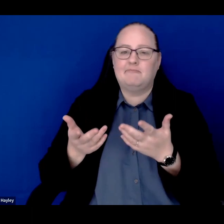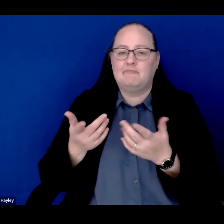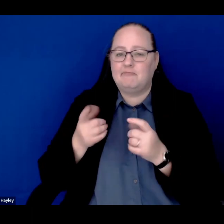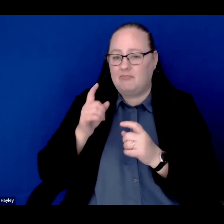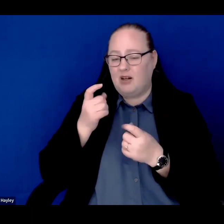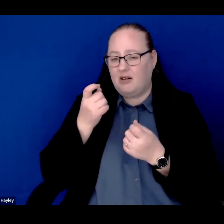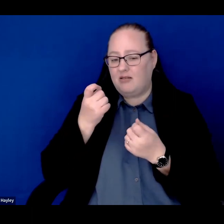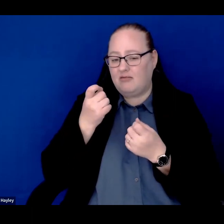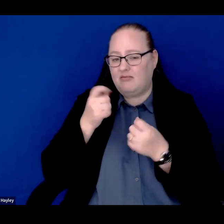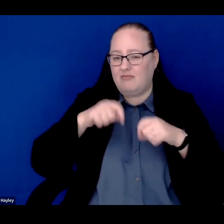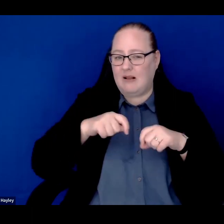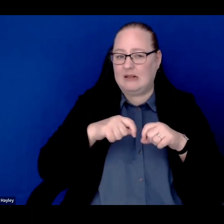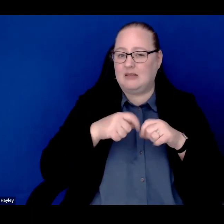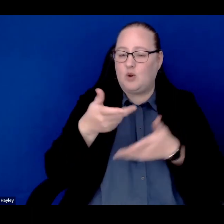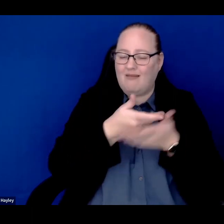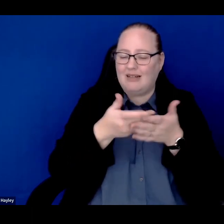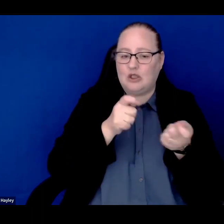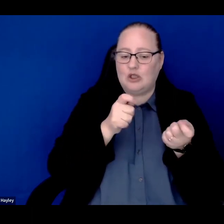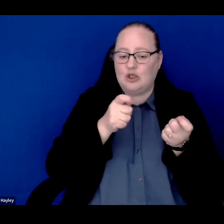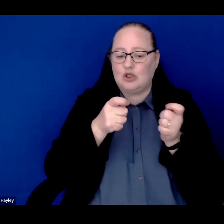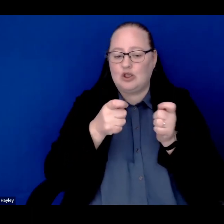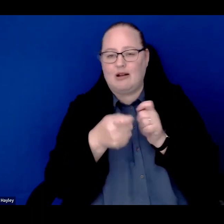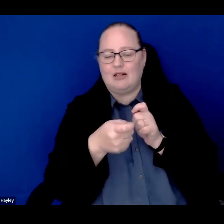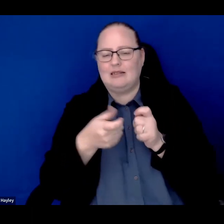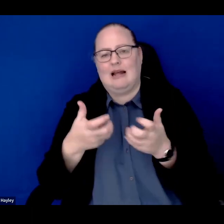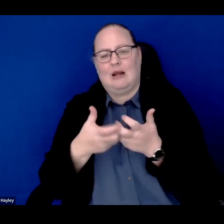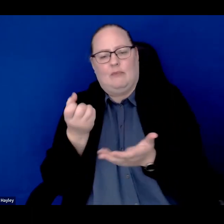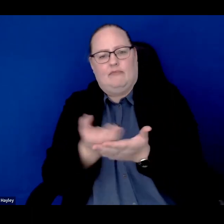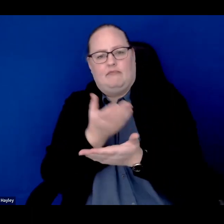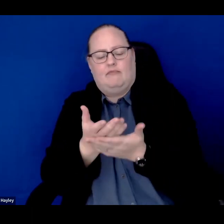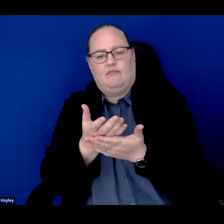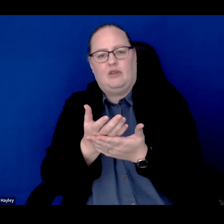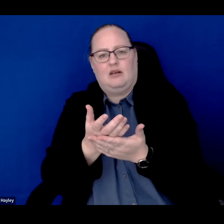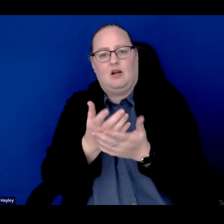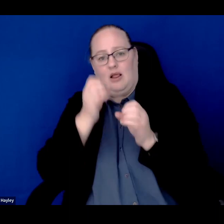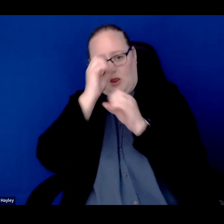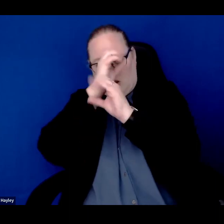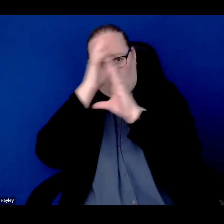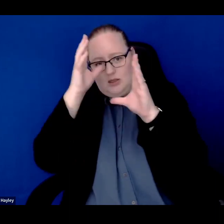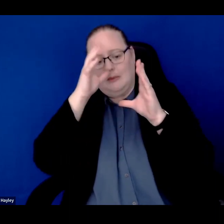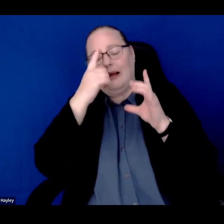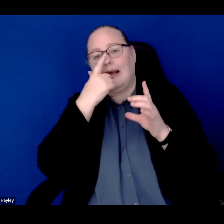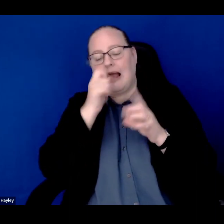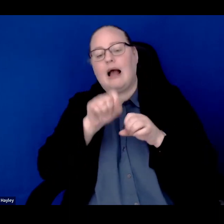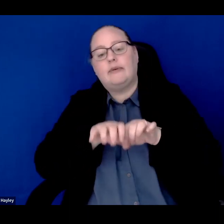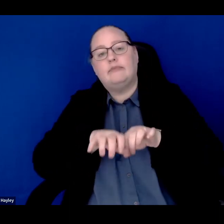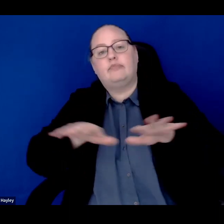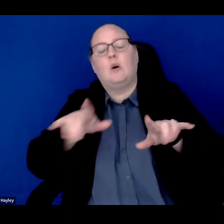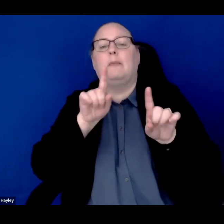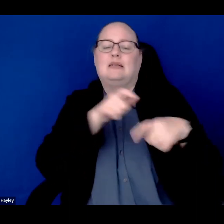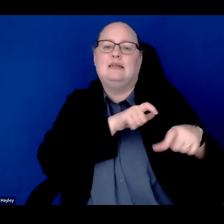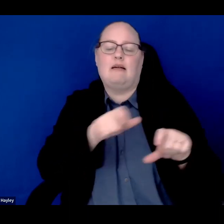field shifts, like how do we safeguard these concepts so that they do scale with integrity? I